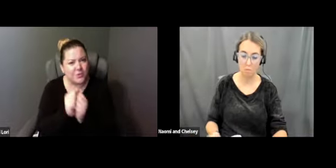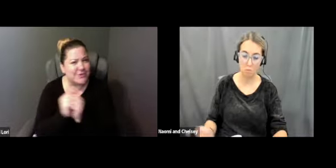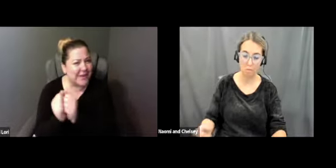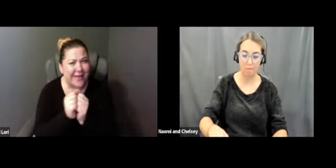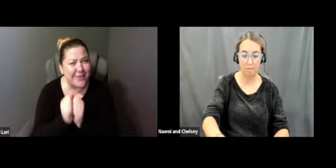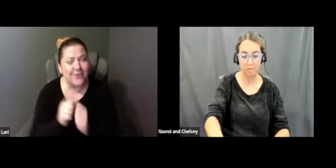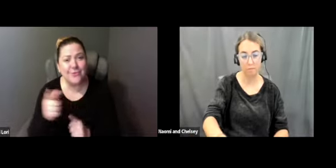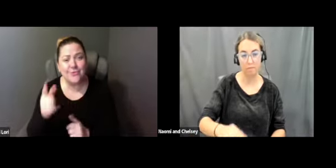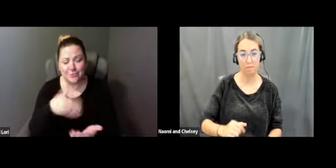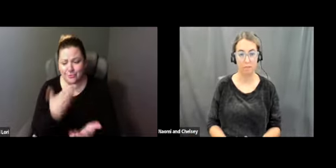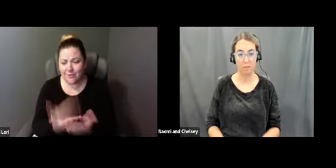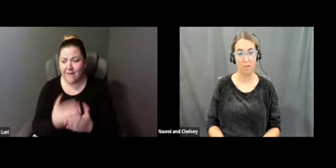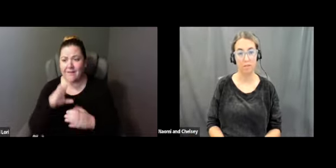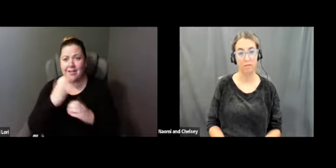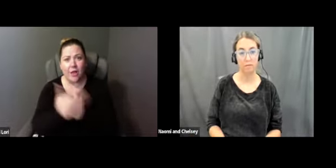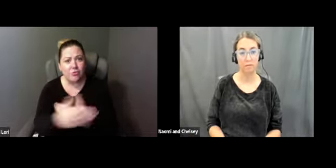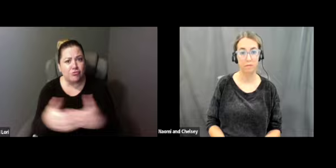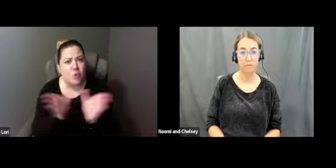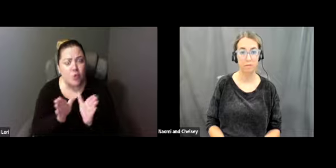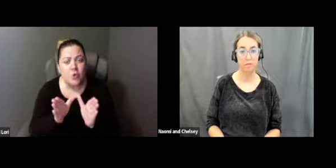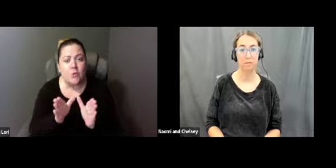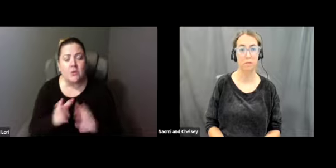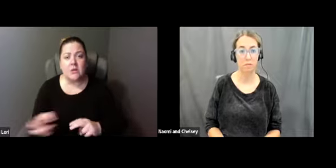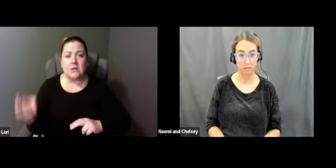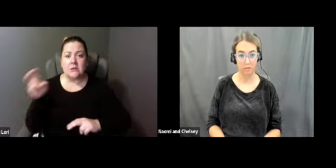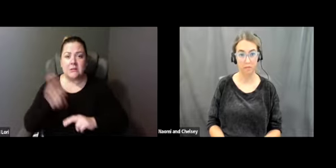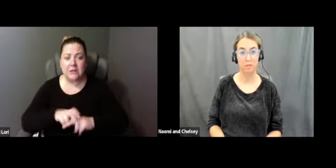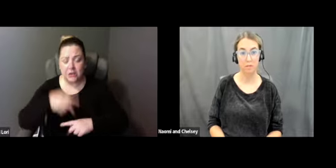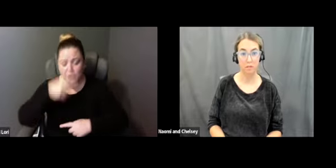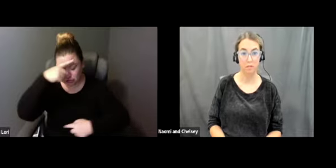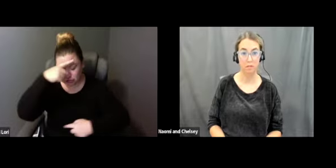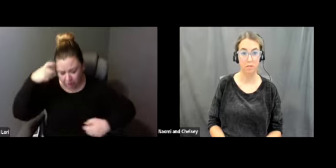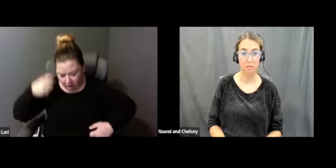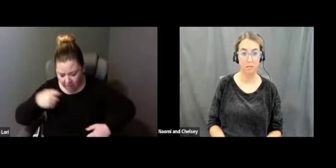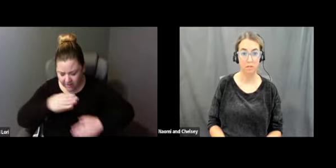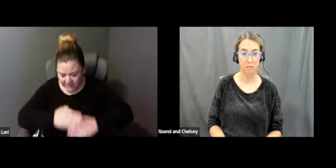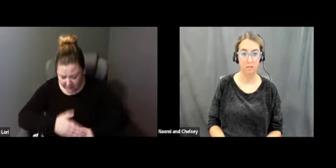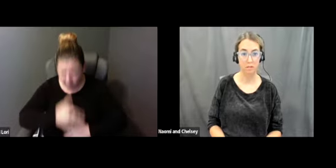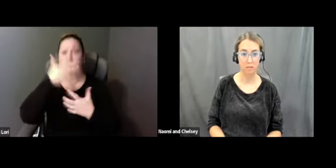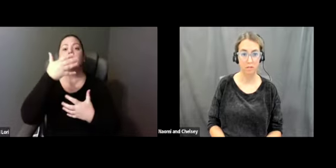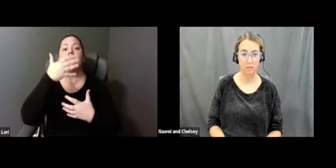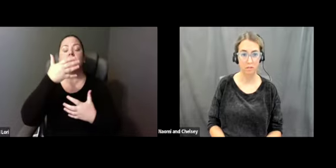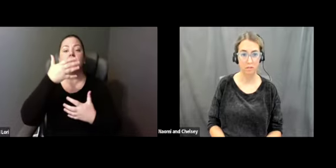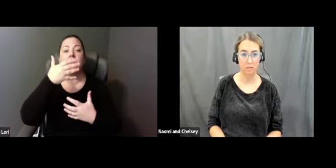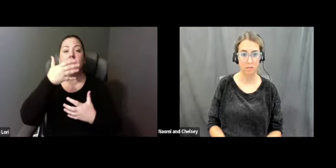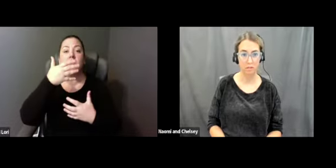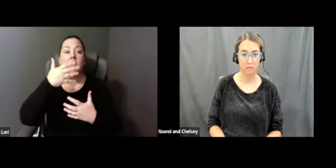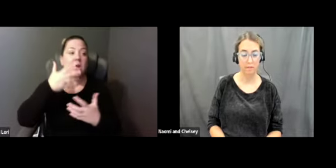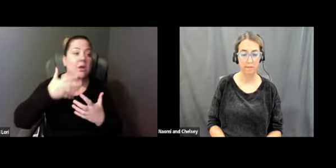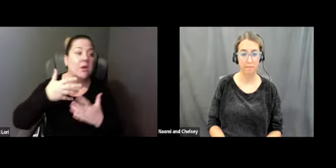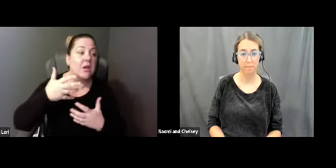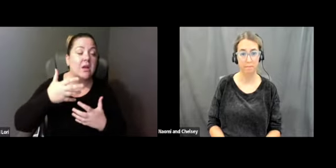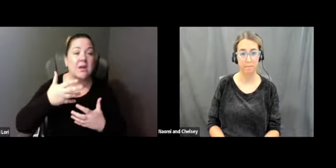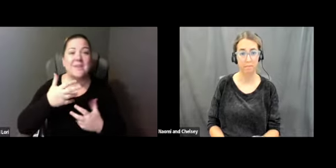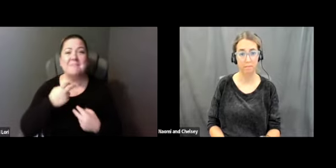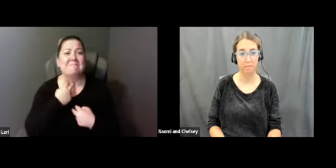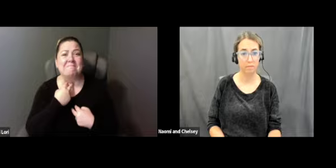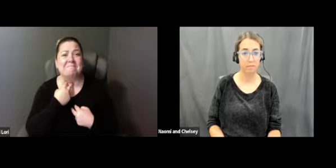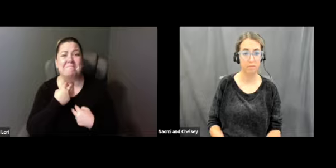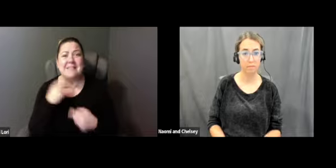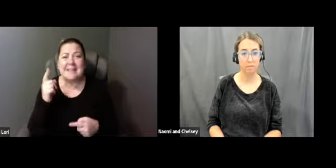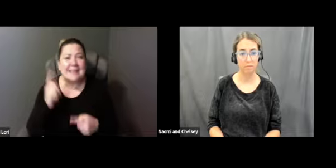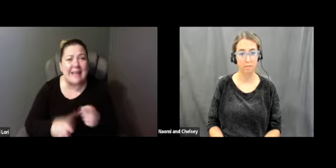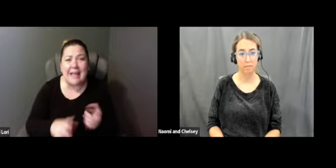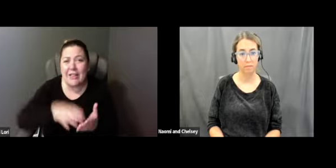and you're trauma-led and your defenses are up, you're not going to learn. You're not going to be able to engage. And so we find it